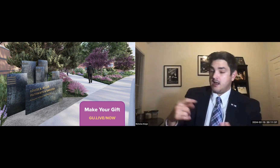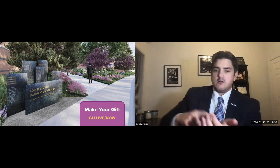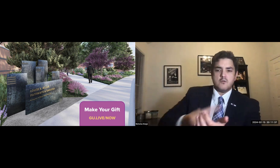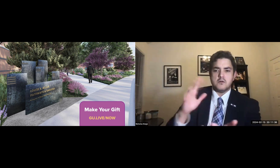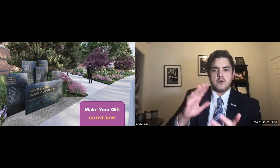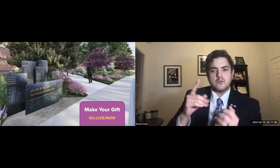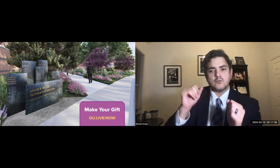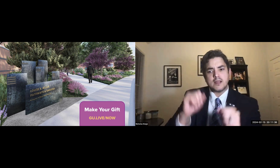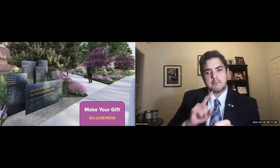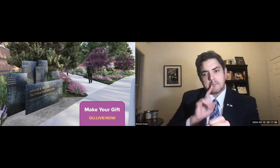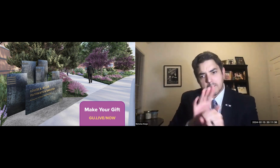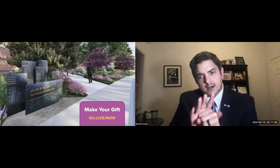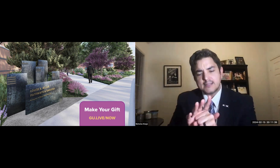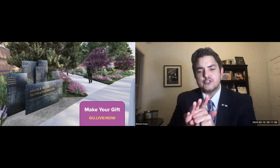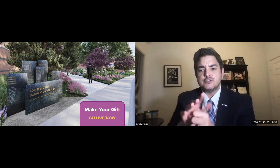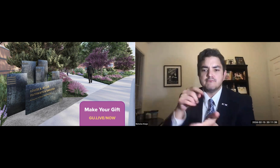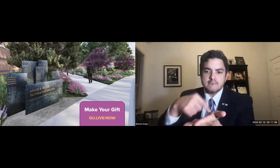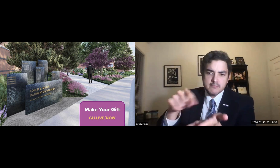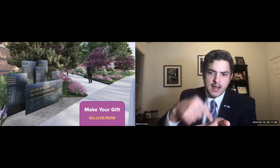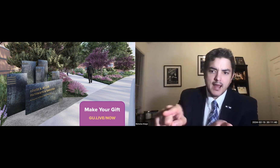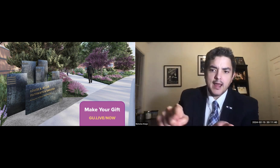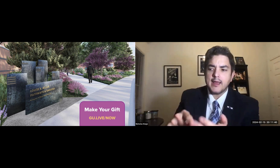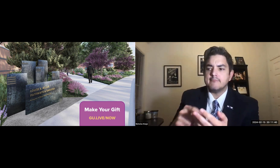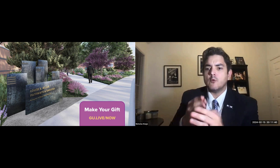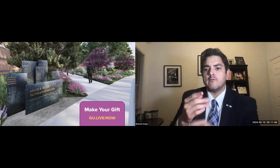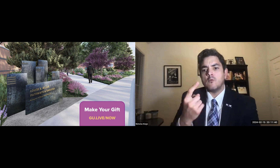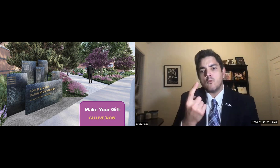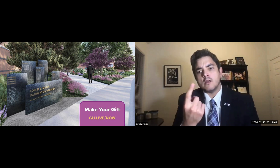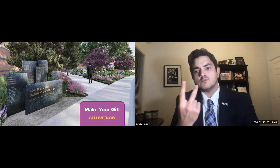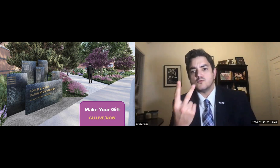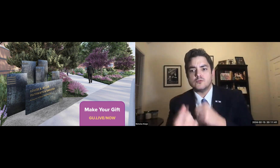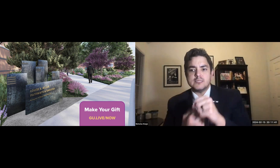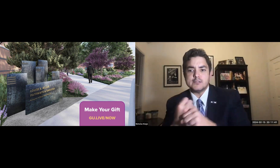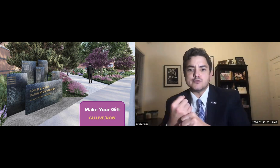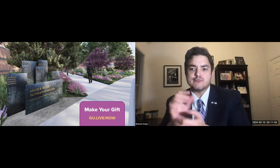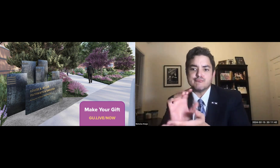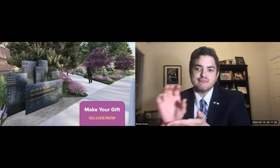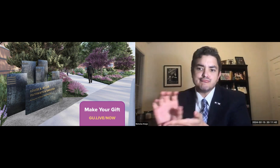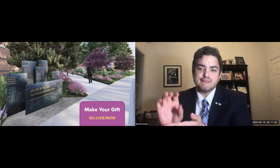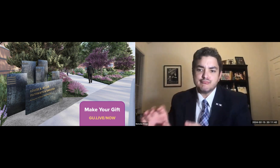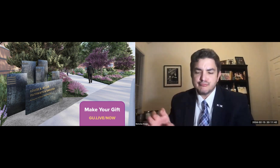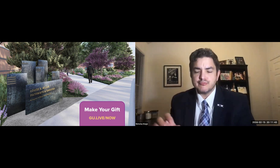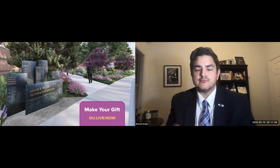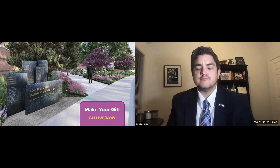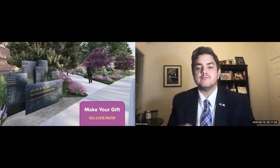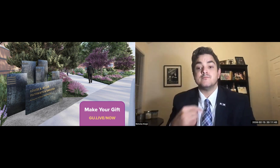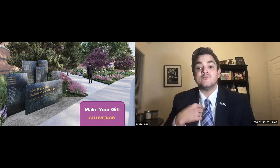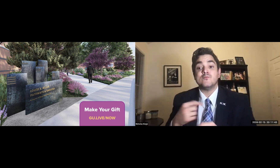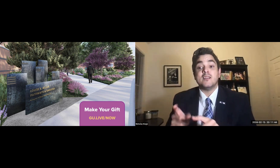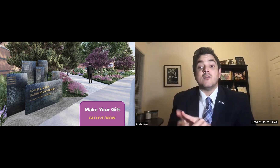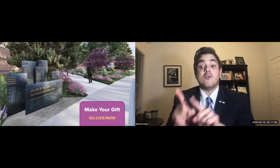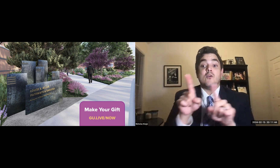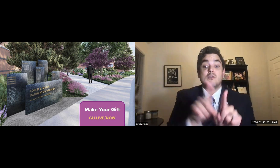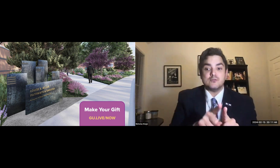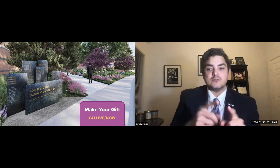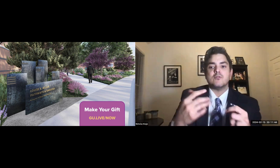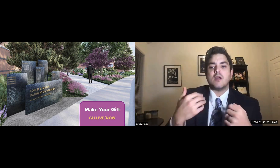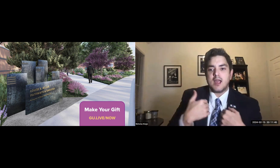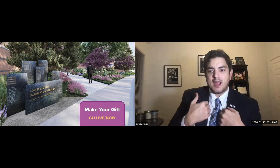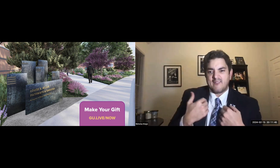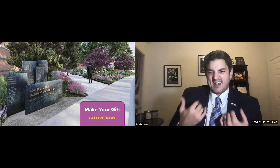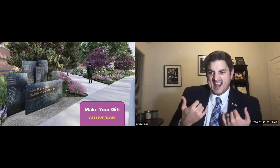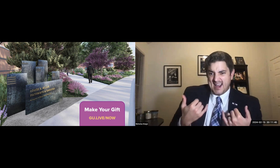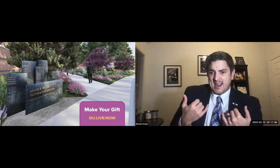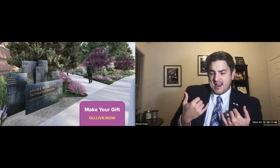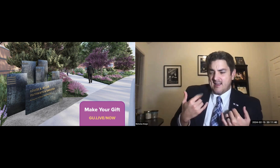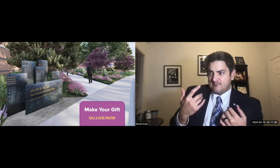campaign. So you don't have to give $10,000 all at one time. It can be a commitment to pay over 1 or 2 years.